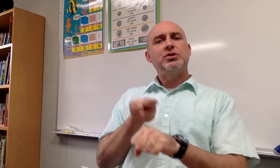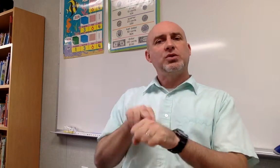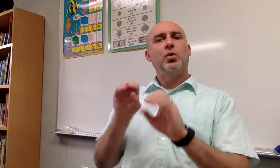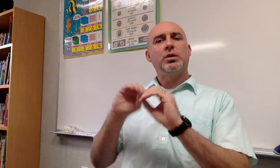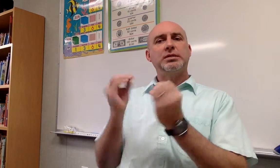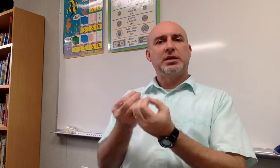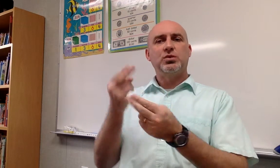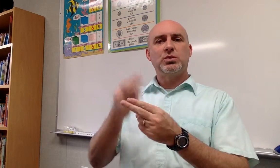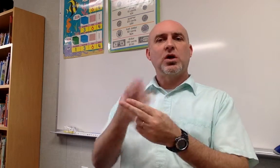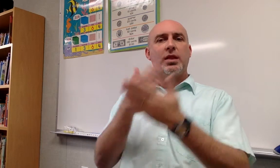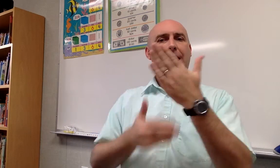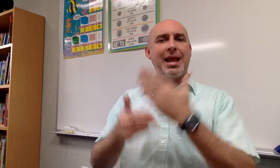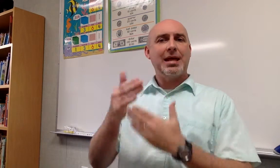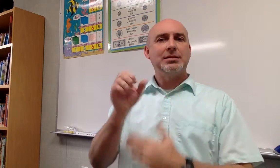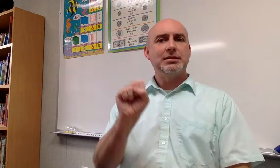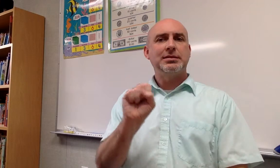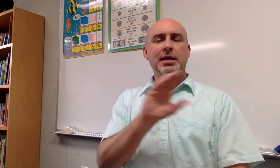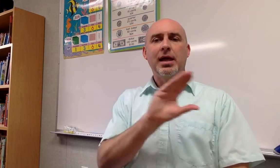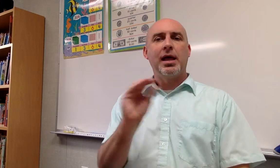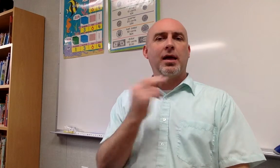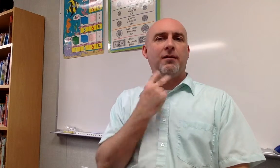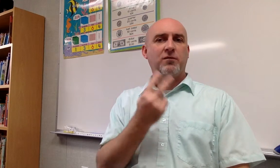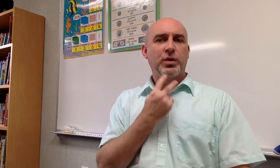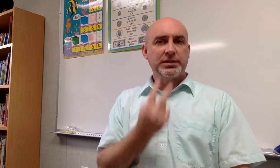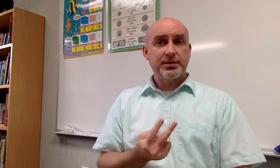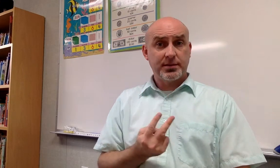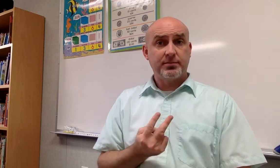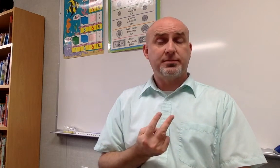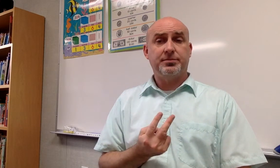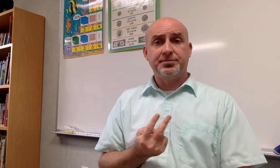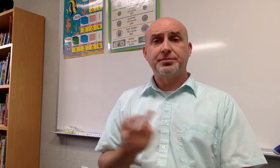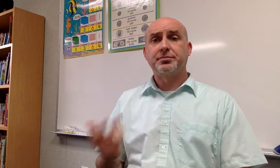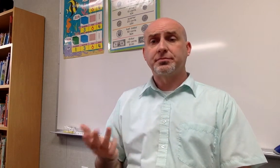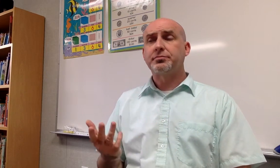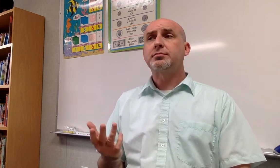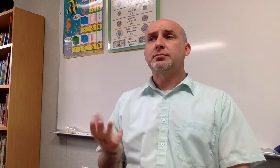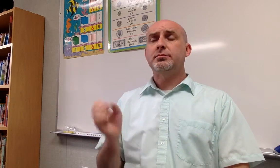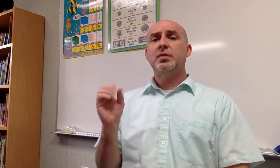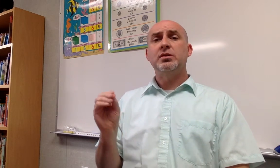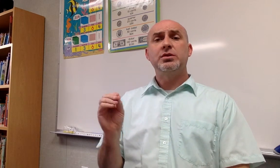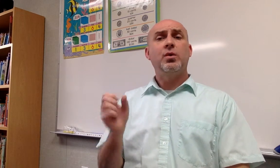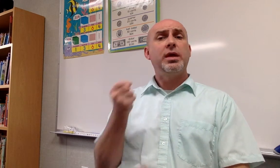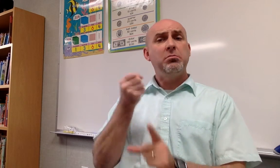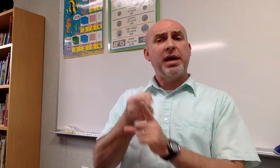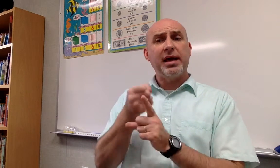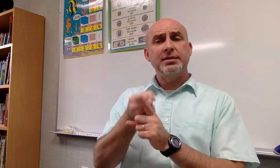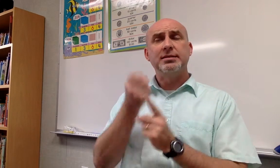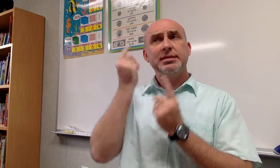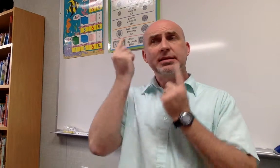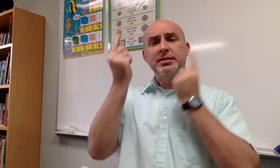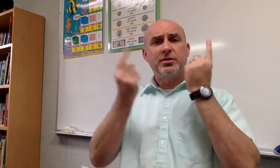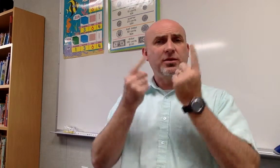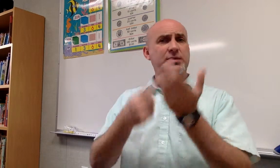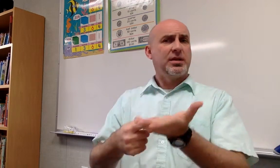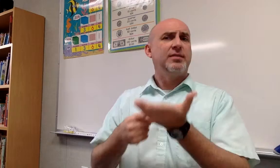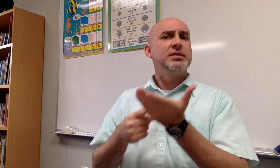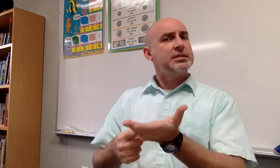national organization was called Hands and Voices. So Impact, there was a lot of